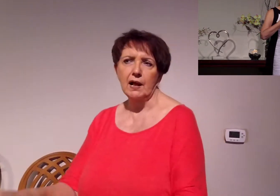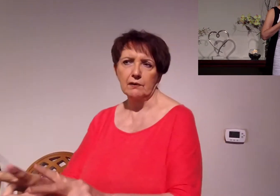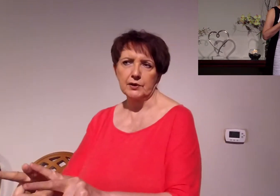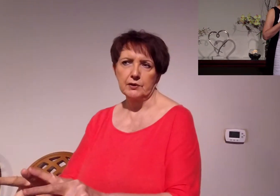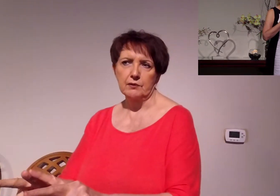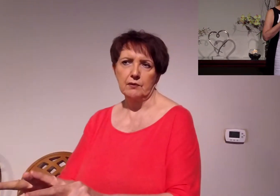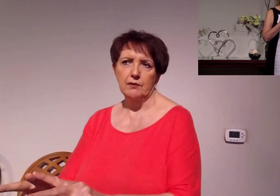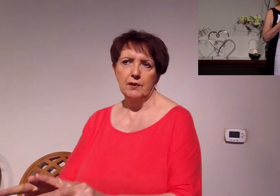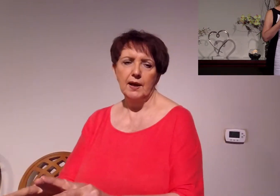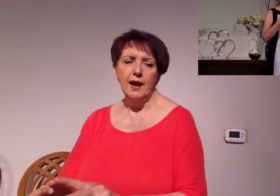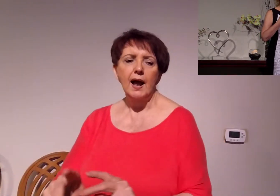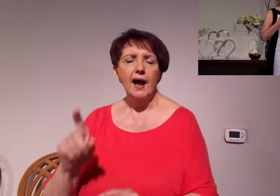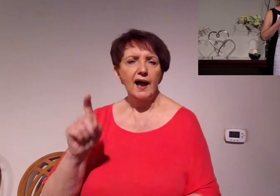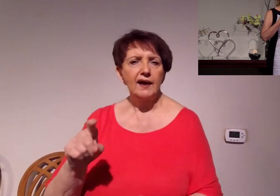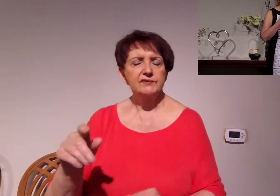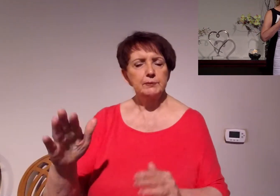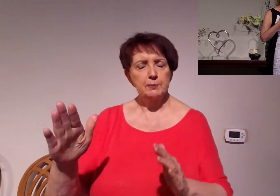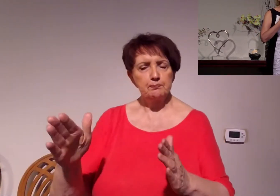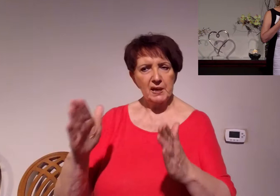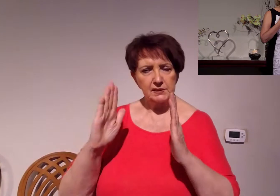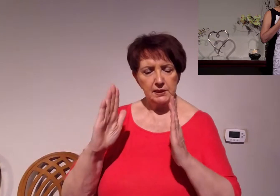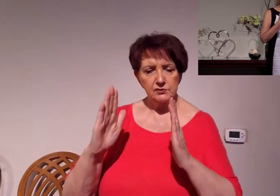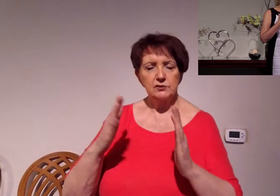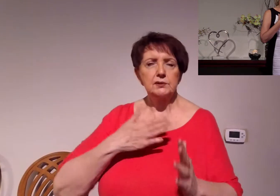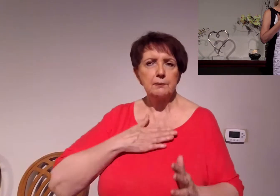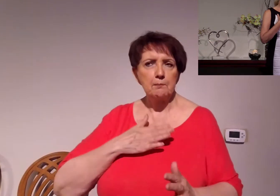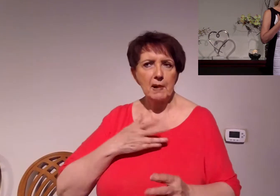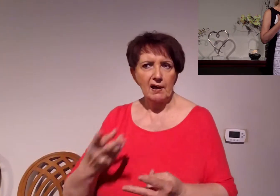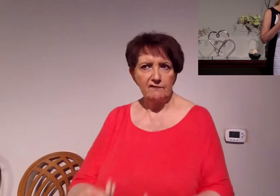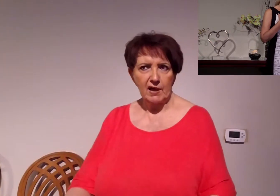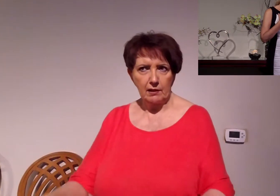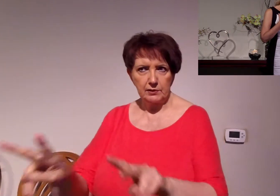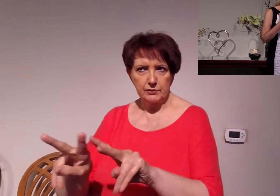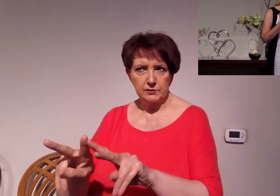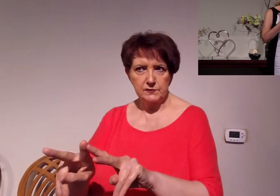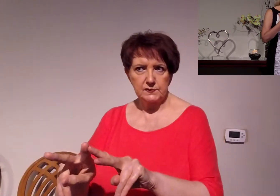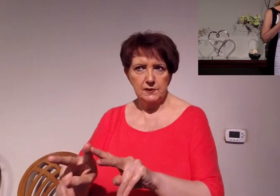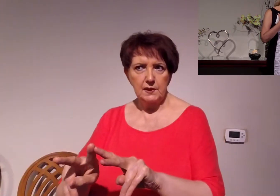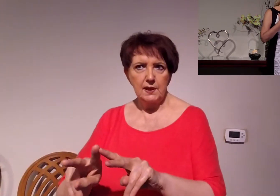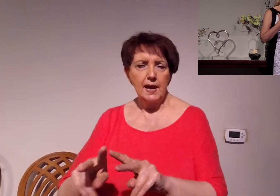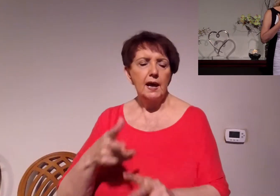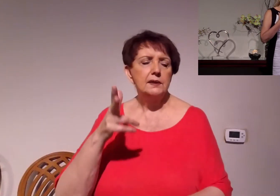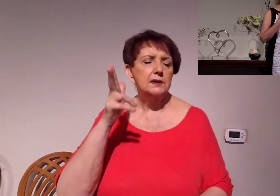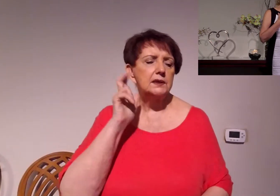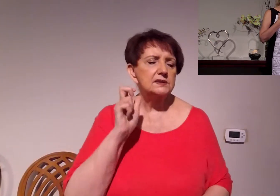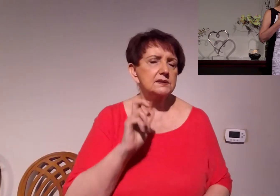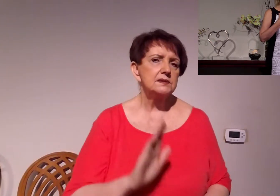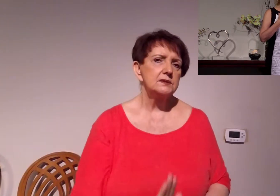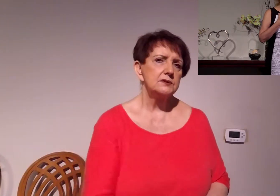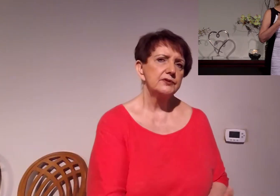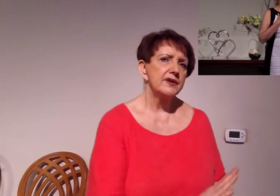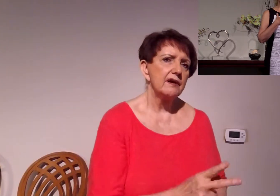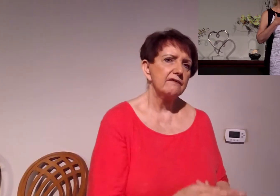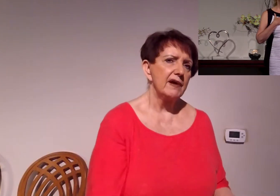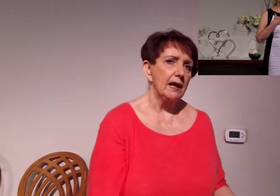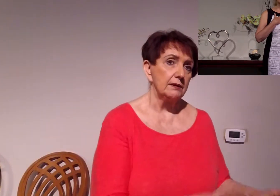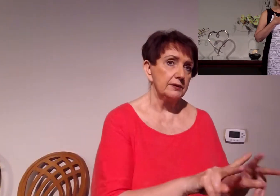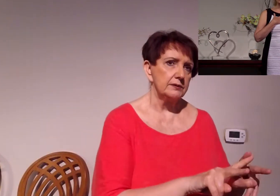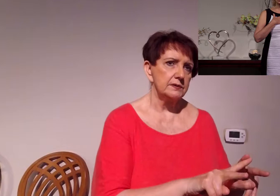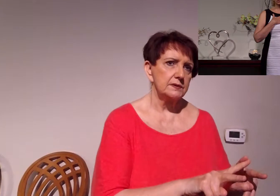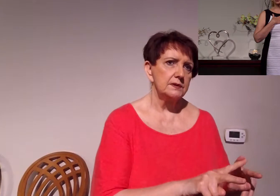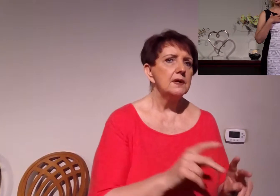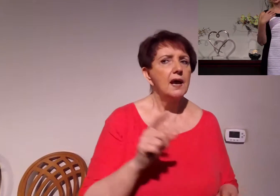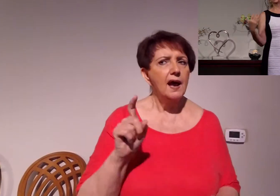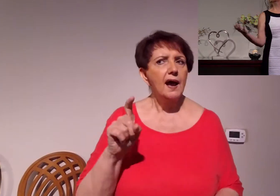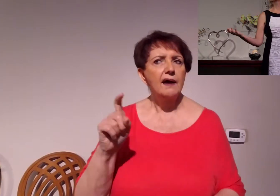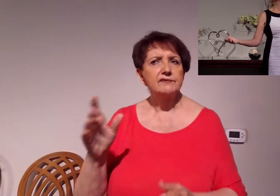paying attention to this is actually my value. And you may not. I may have to ask you, would you value it with